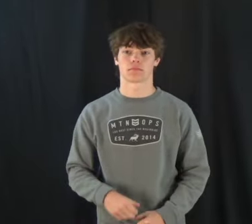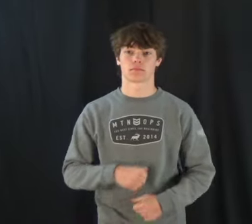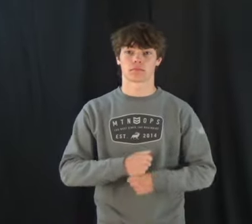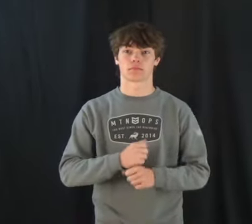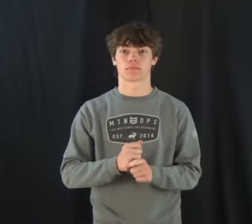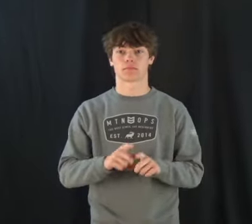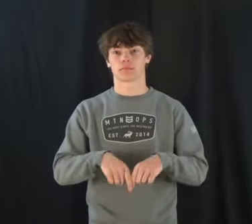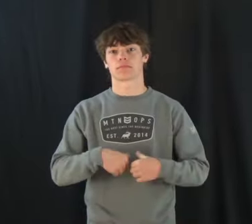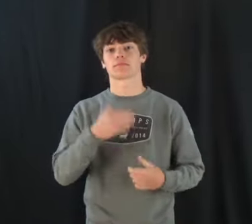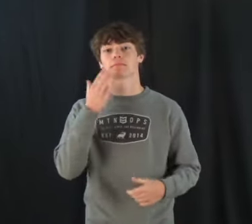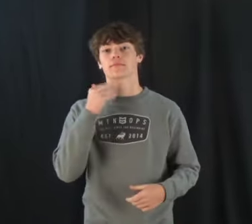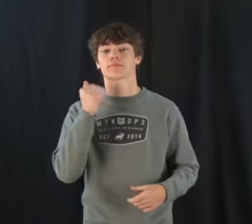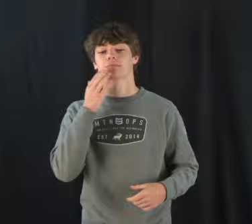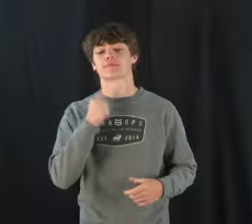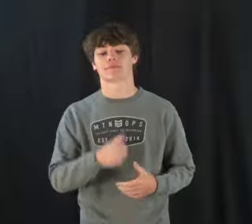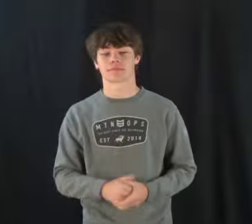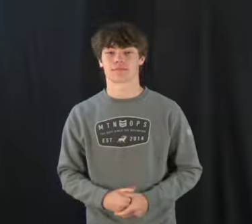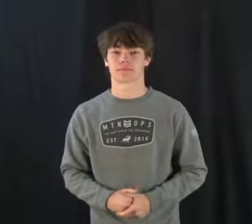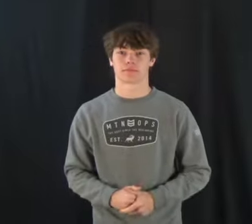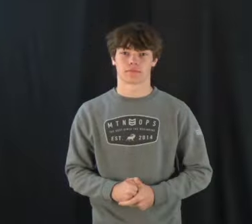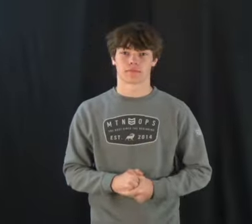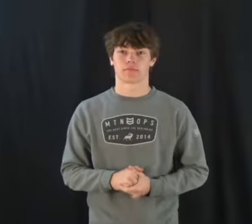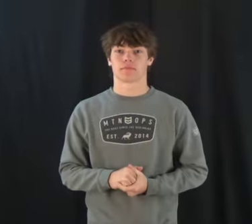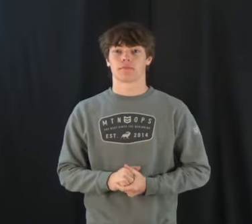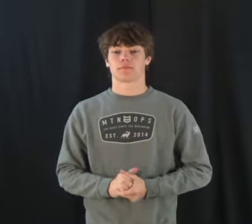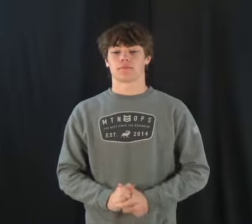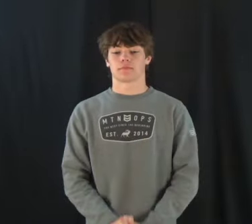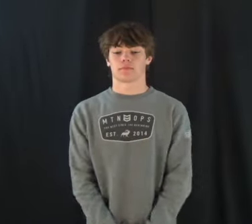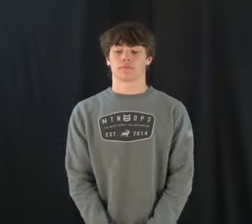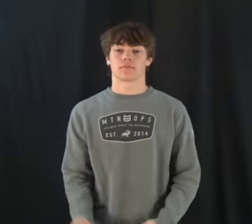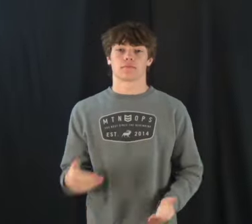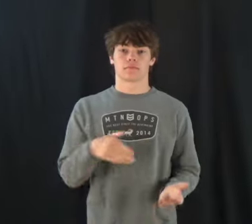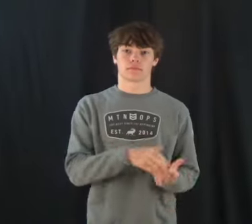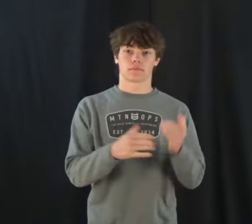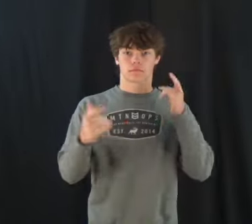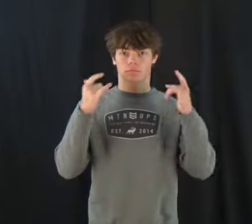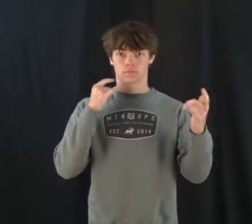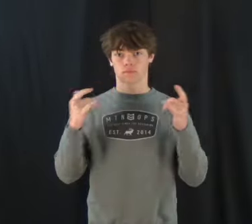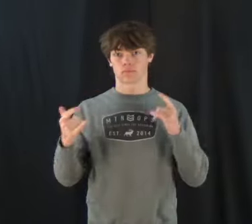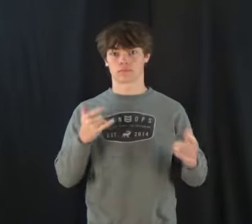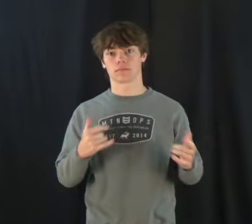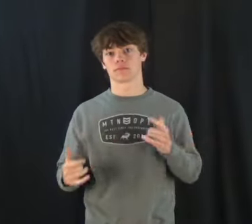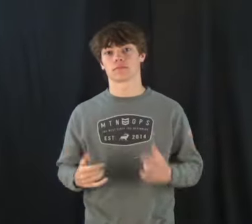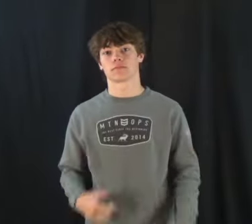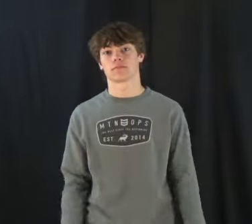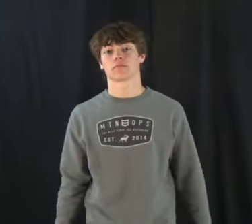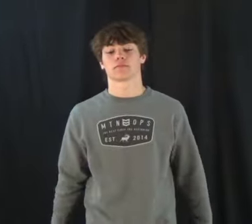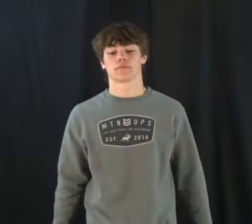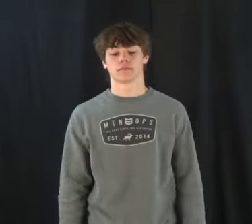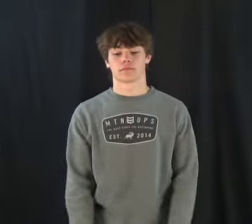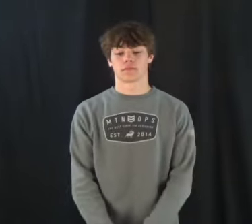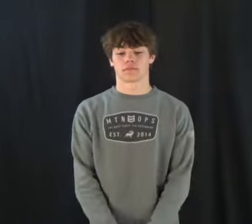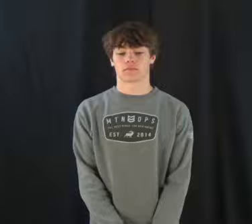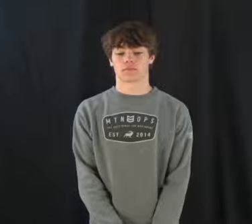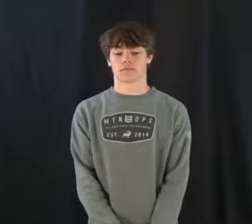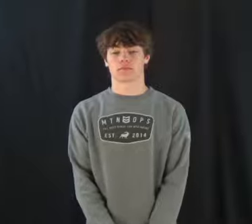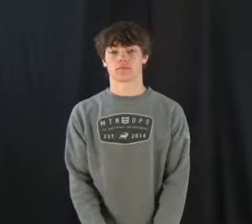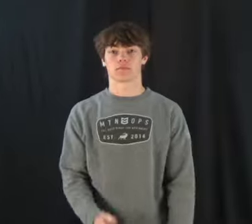I'm gonna make you like so sweet I'm gonna yeah, yeah Pour your sugar on it, honey I